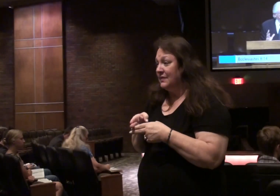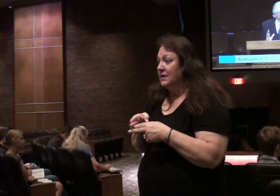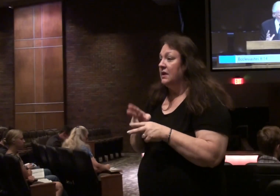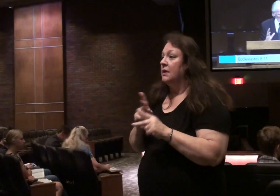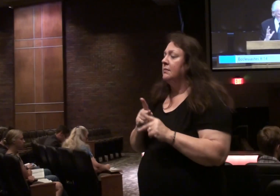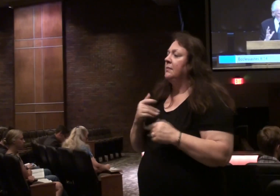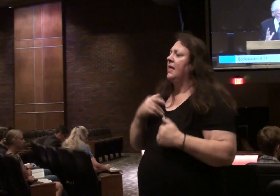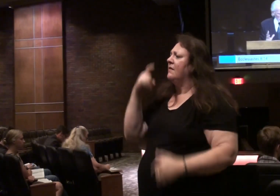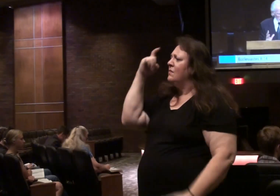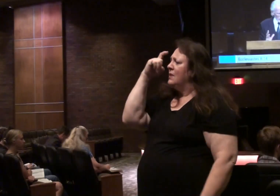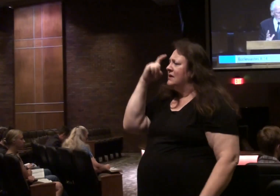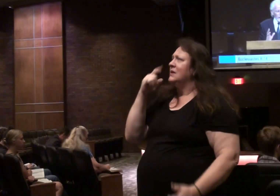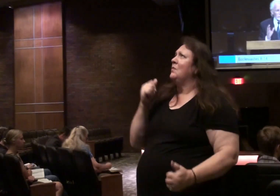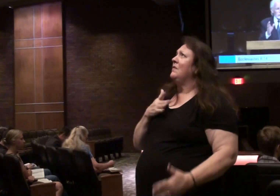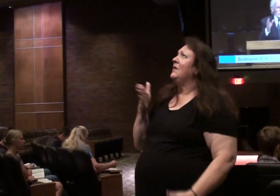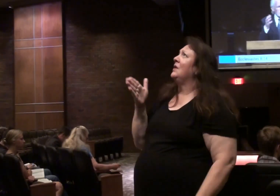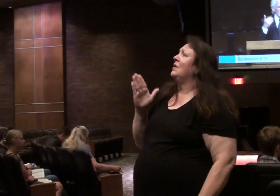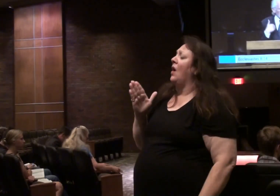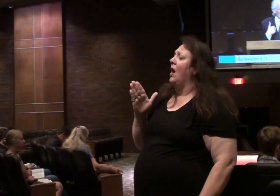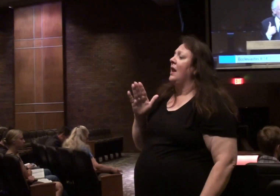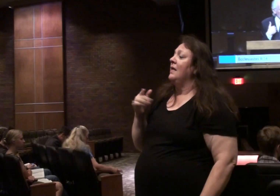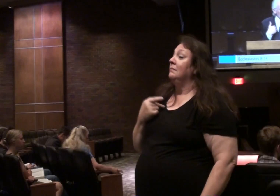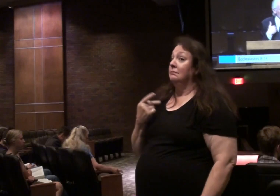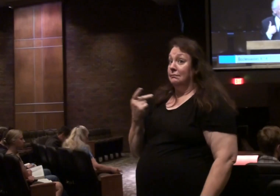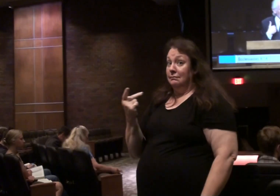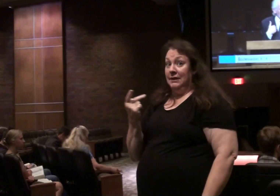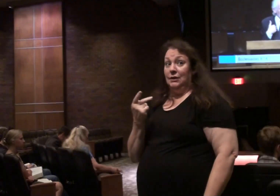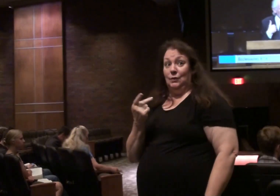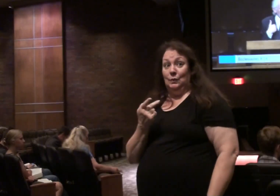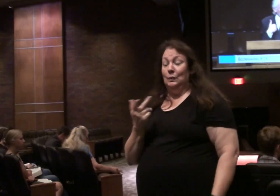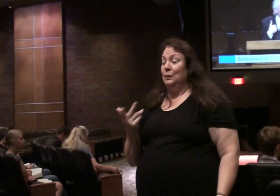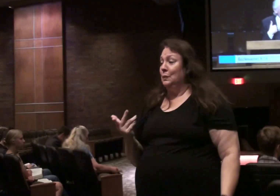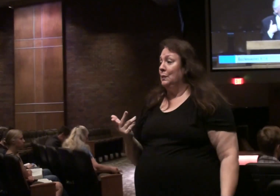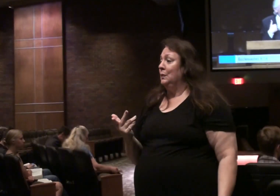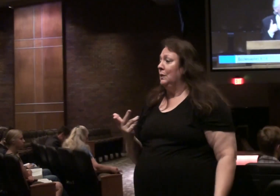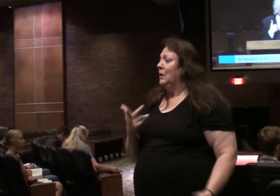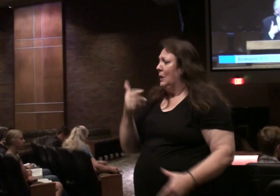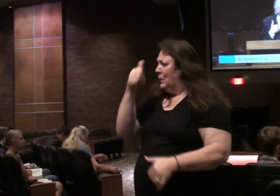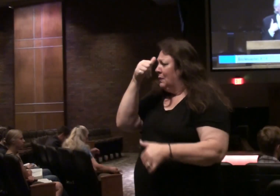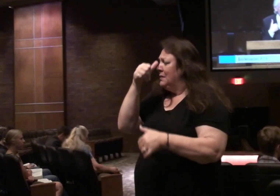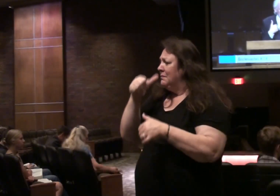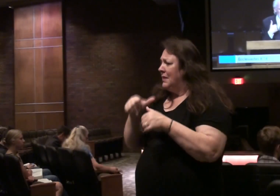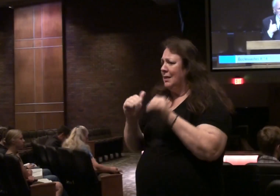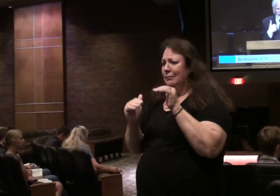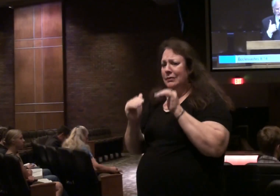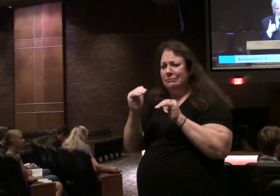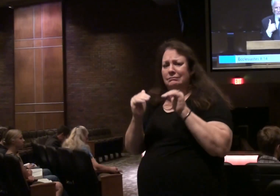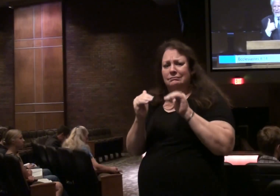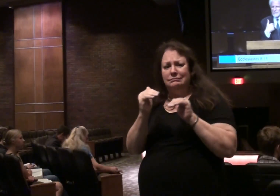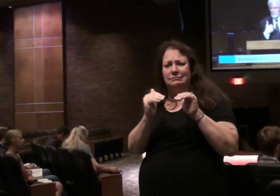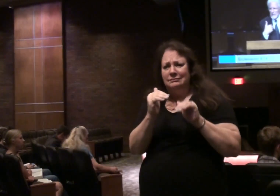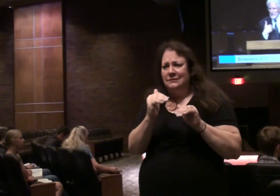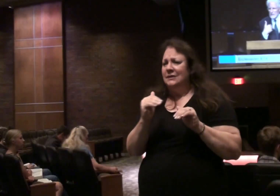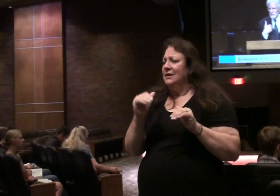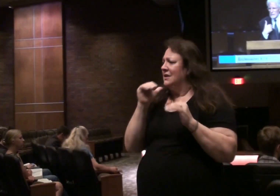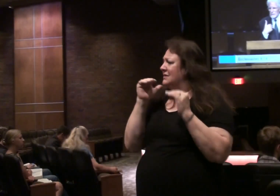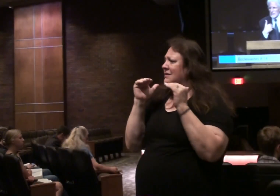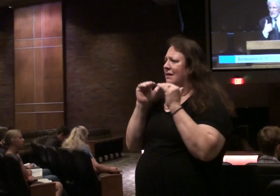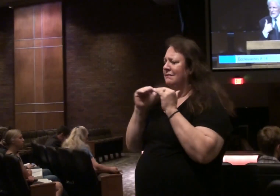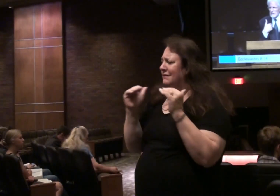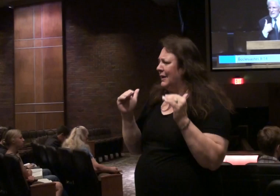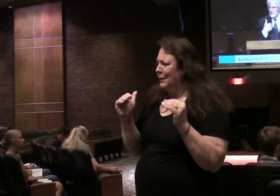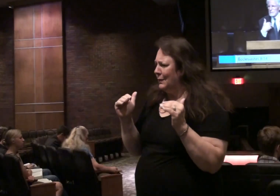people of wisdom, people who fear God. That's you and me. Remember, the inequities of this life, the